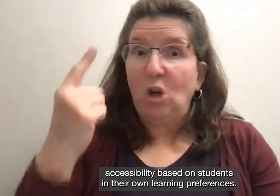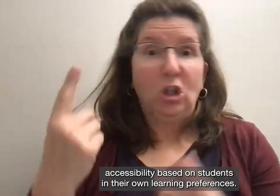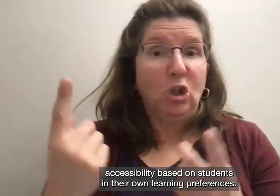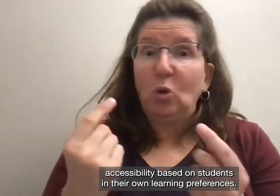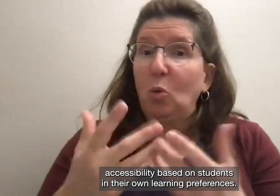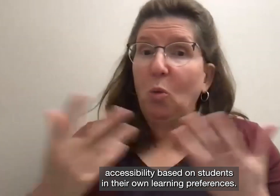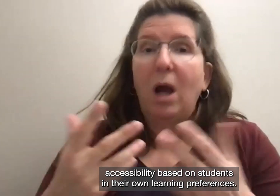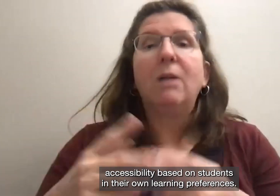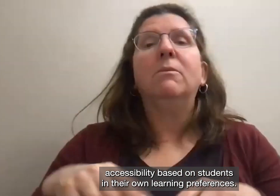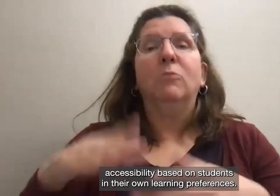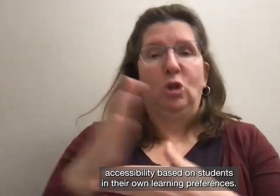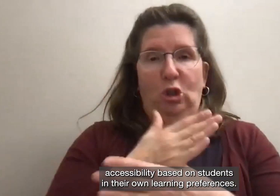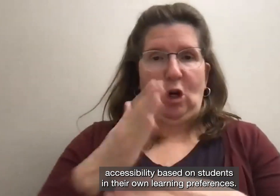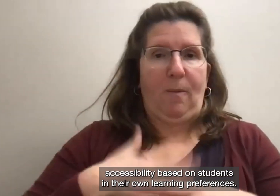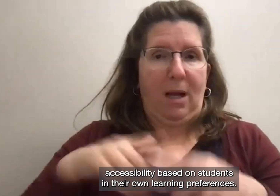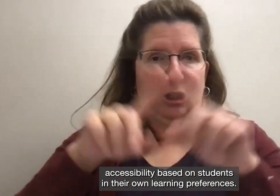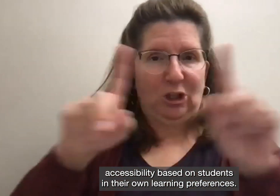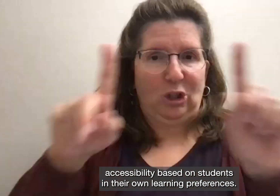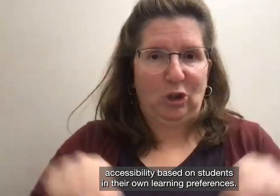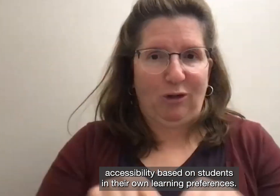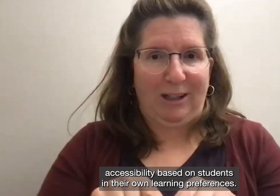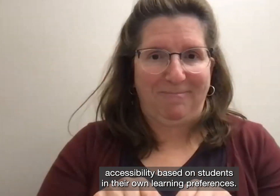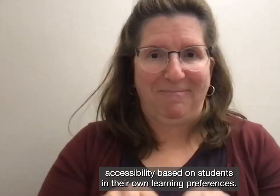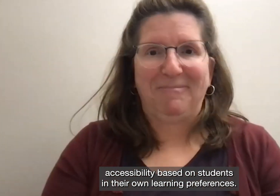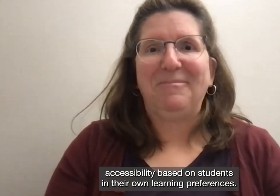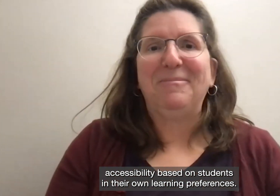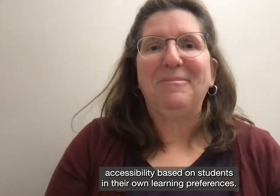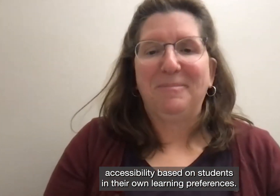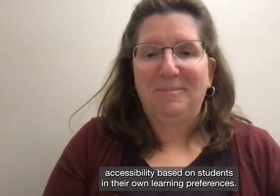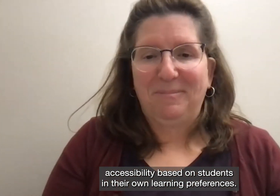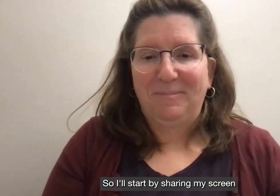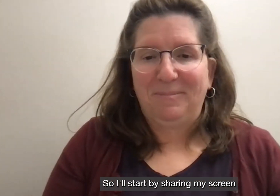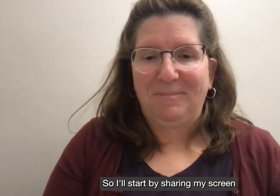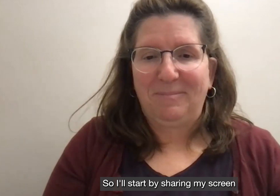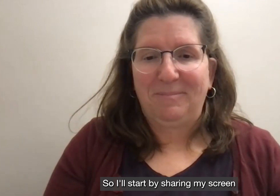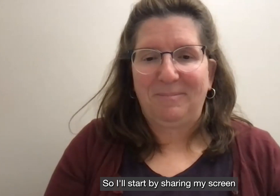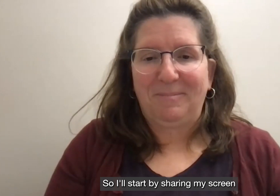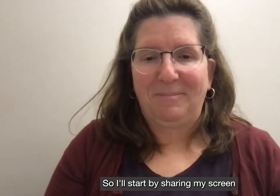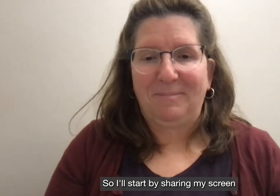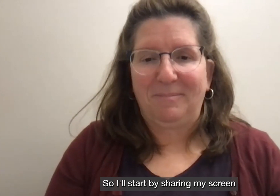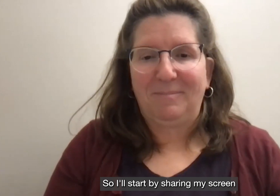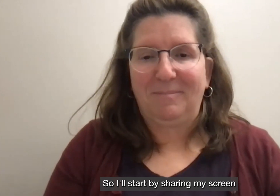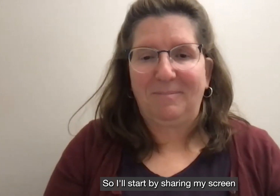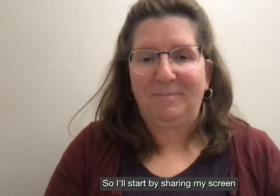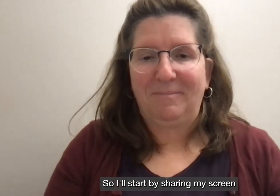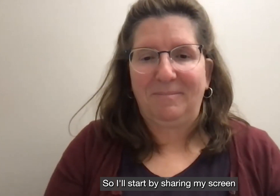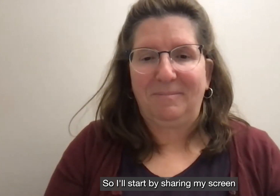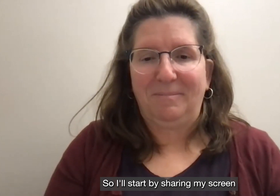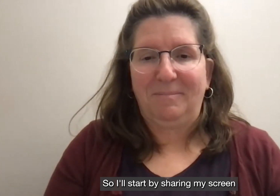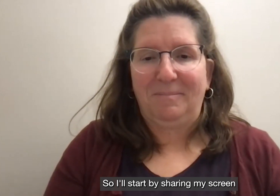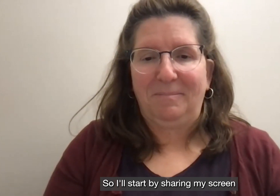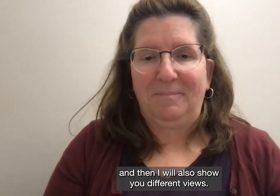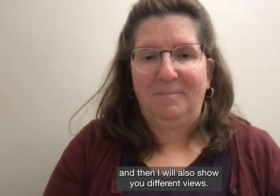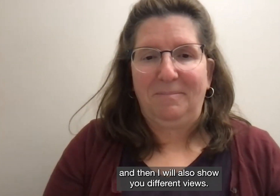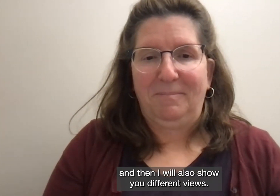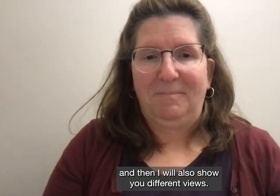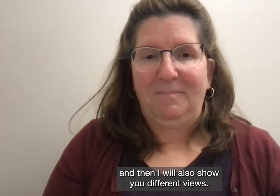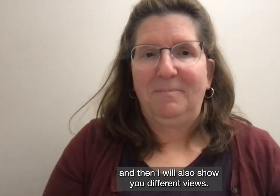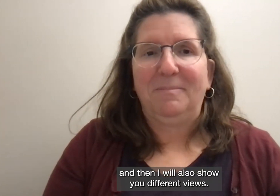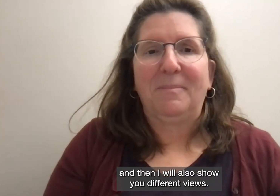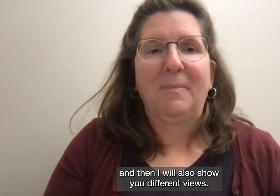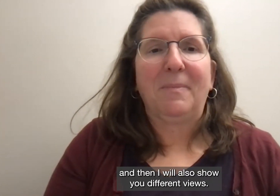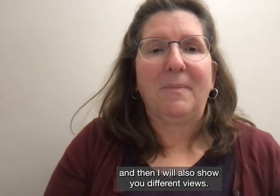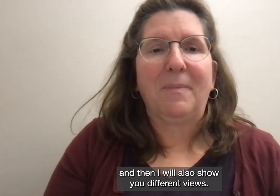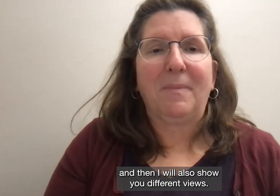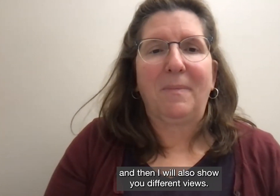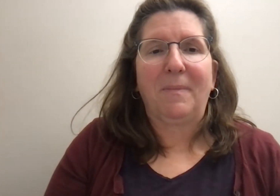based on students in their own learning preferences. So I'll start by sharing my screen, and then I